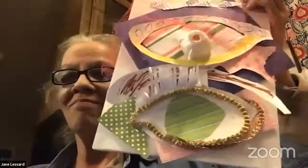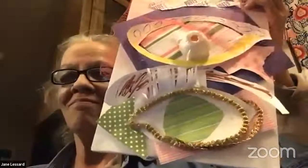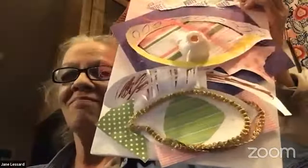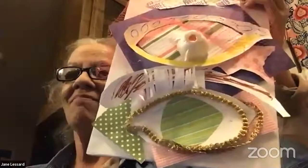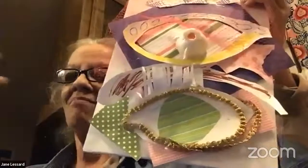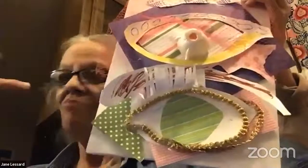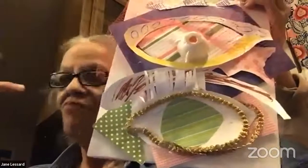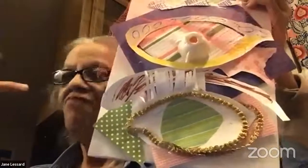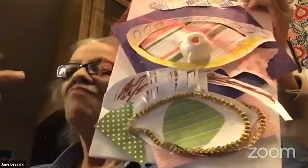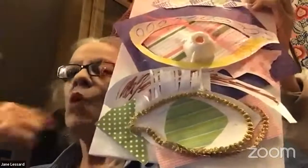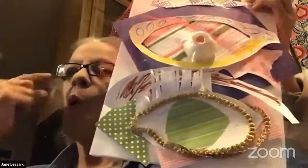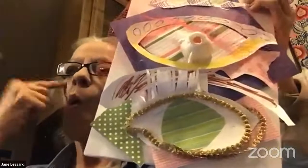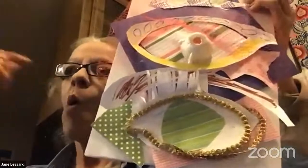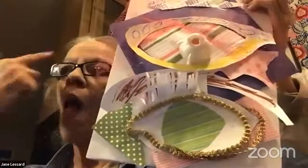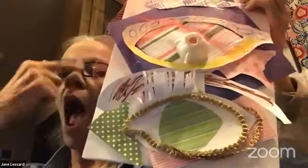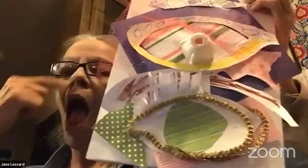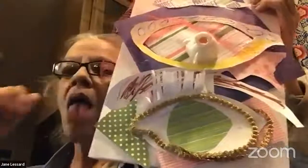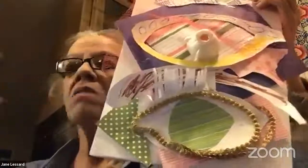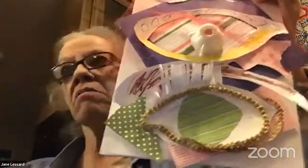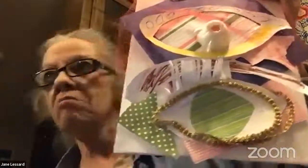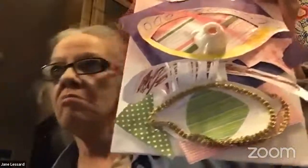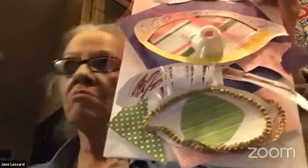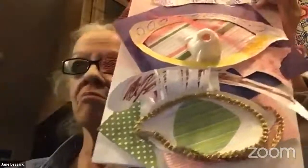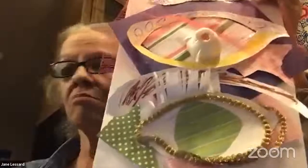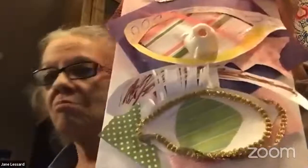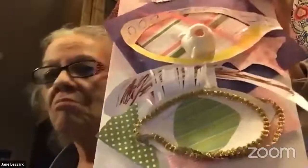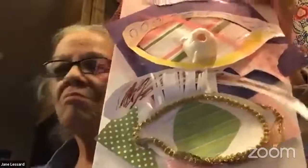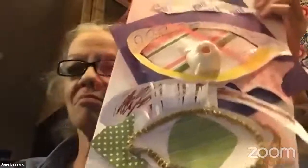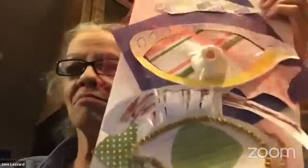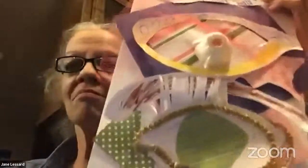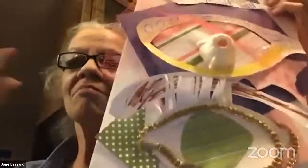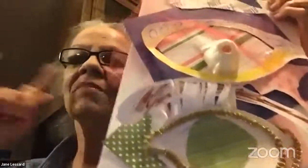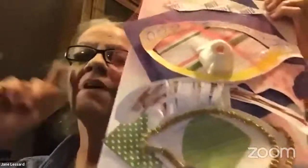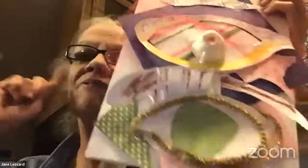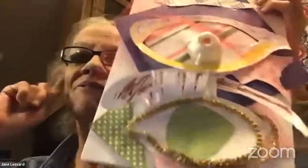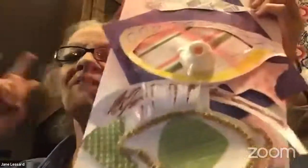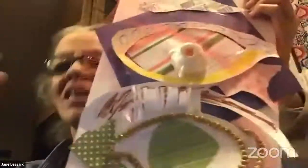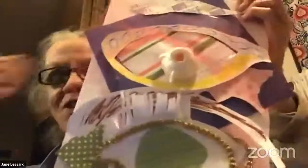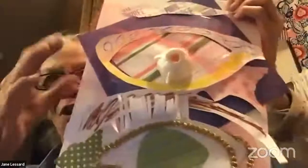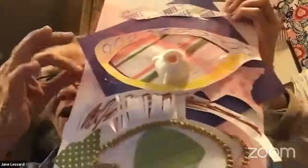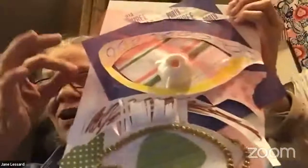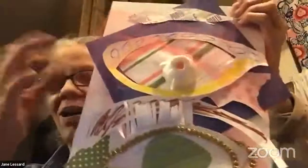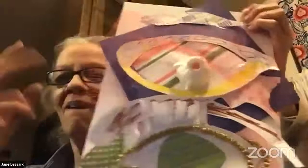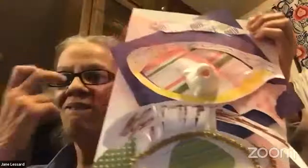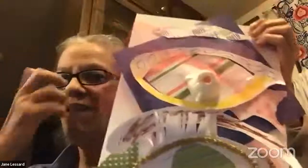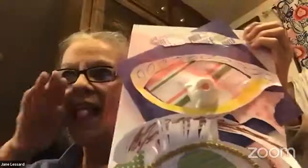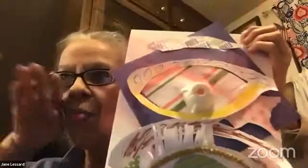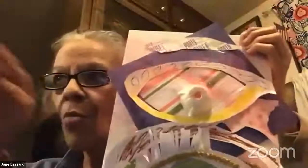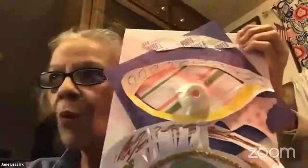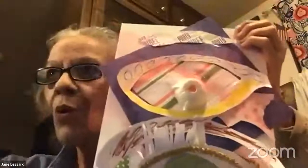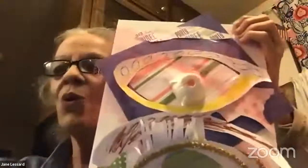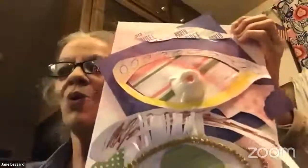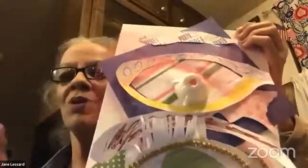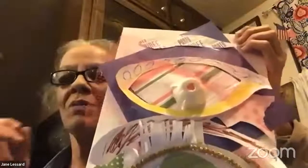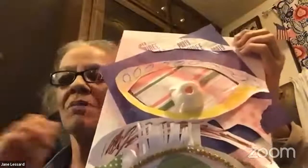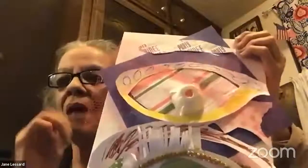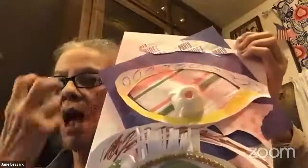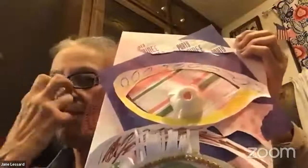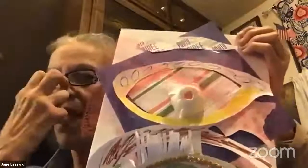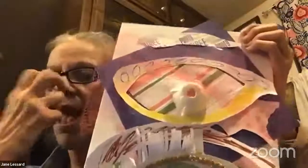you're not going to fool me, right? Nothing's going to get past me because I can see everything that's going on. And deaf people are so visual. We can see